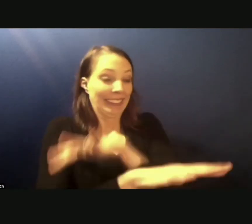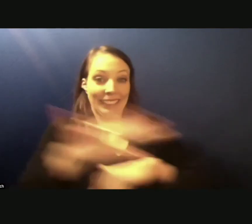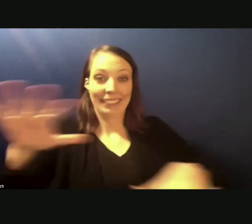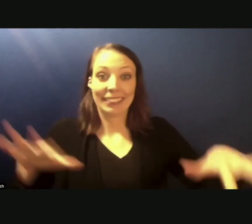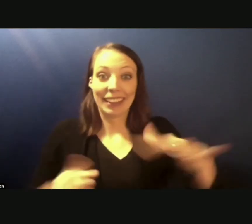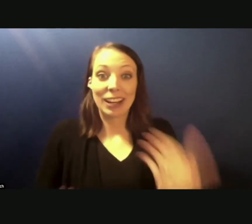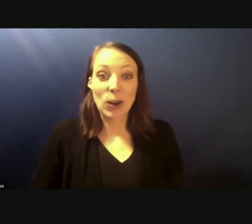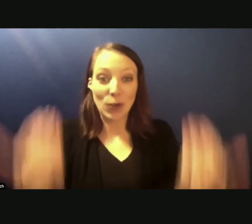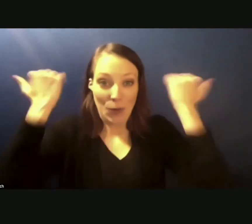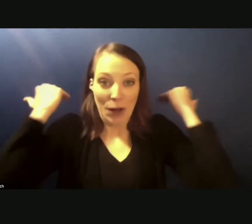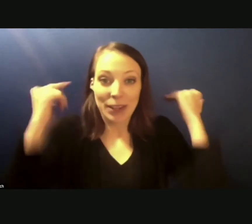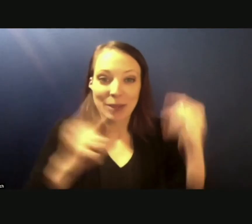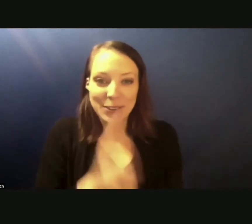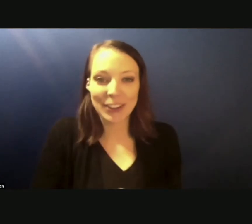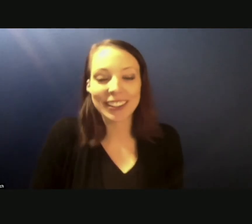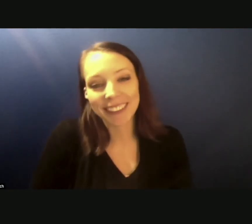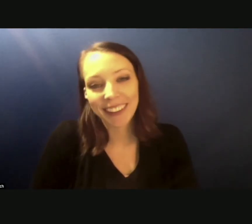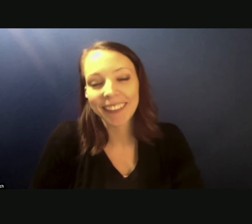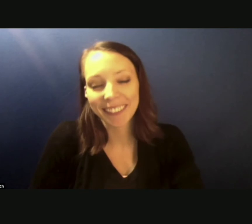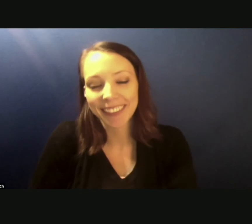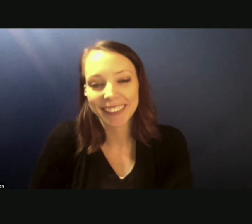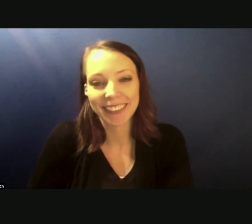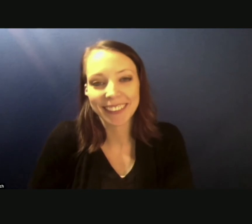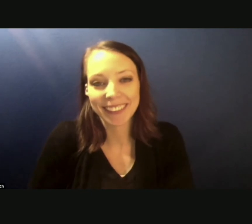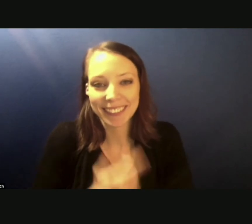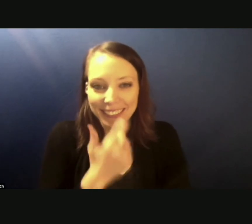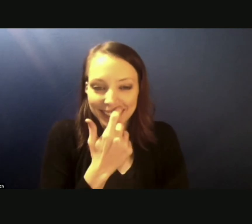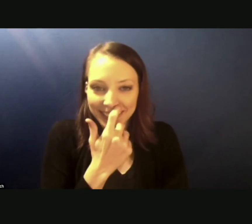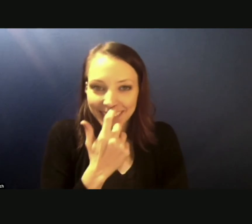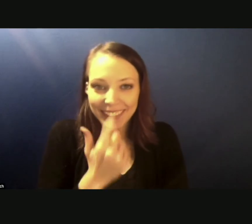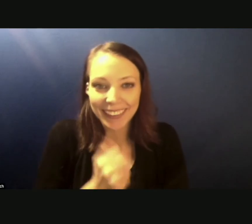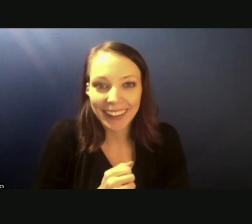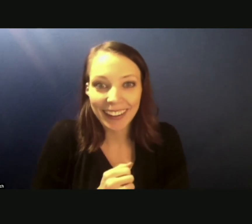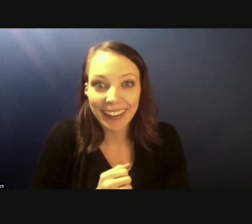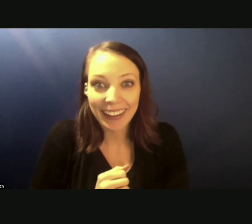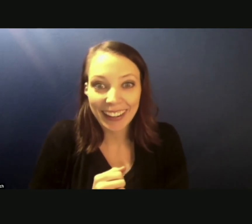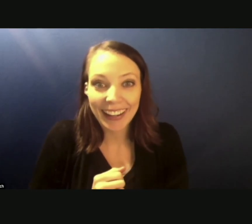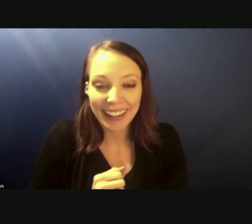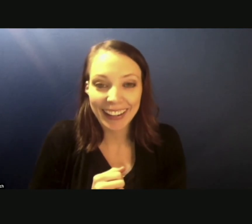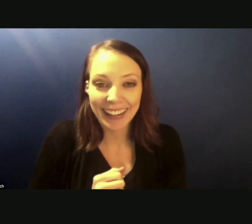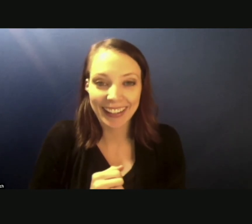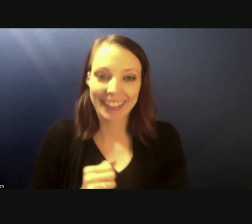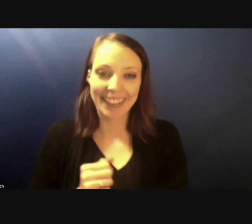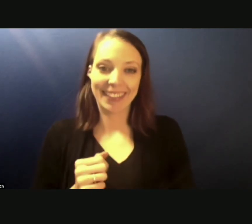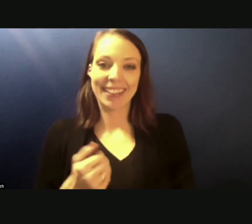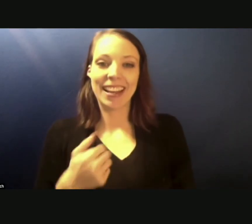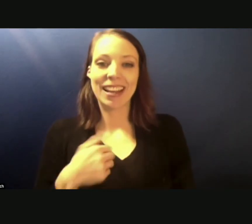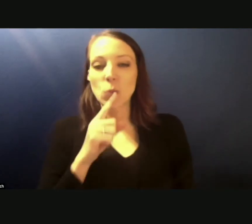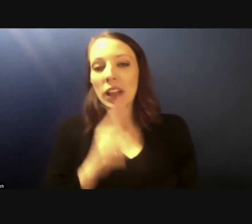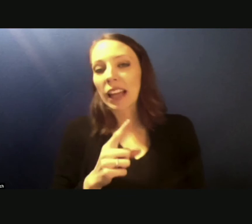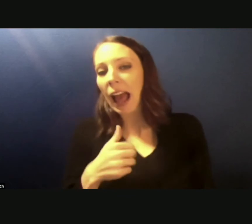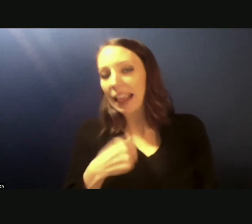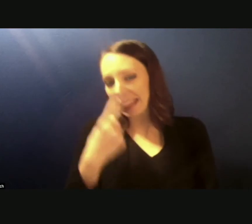much like a real restaurant. So I was in a slight panic, But I